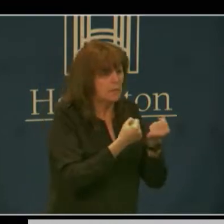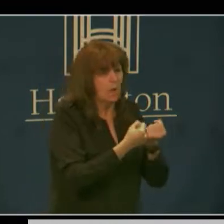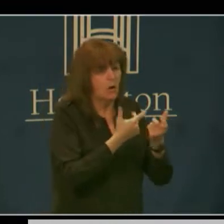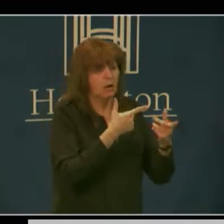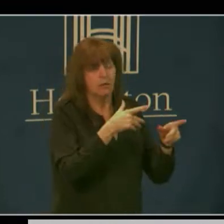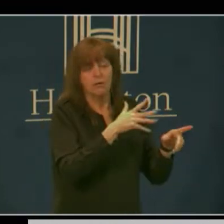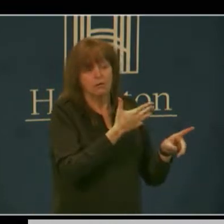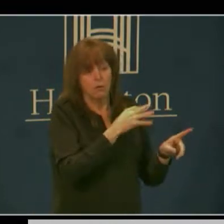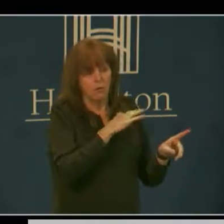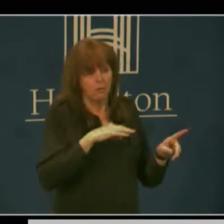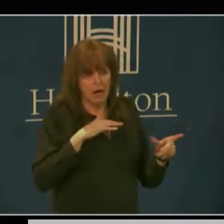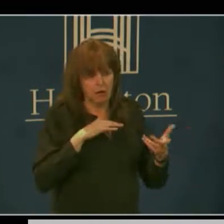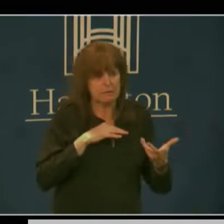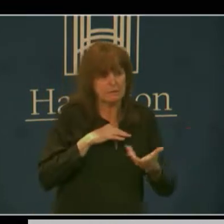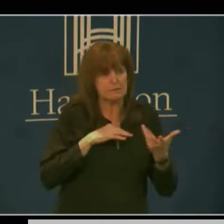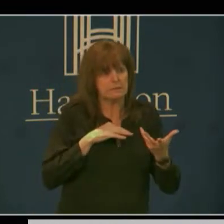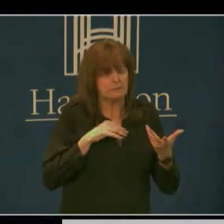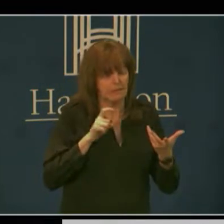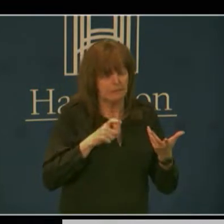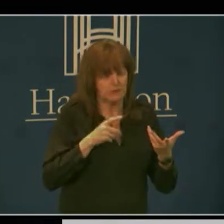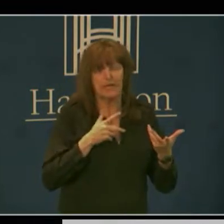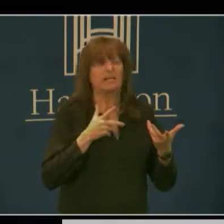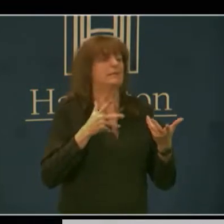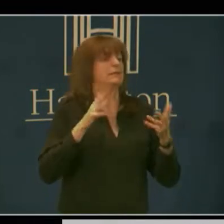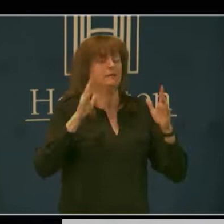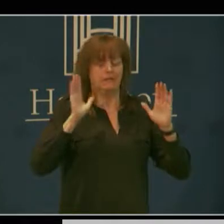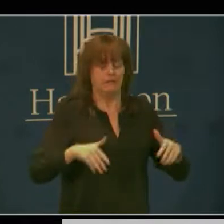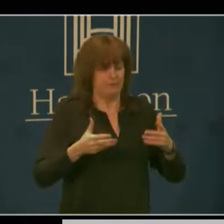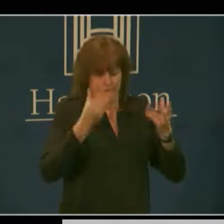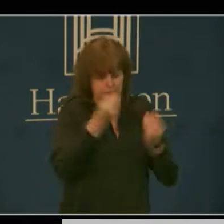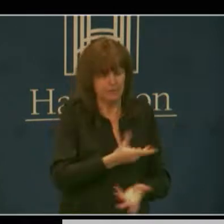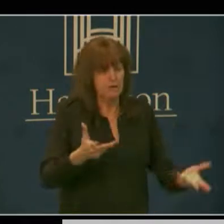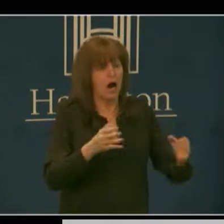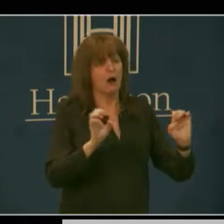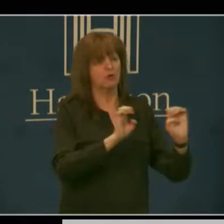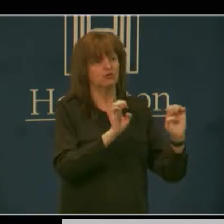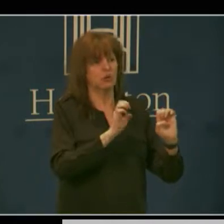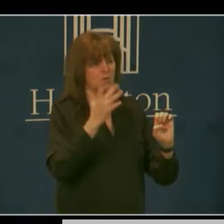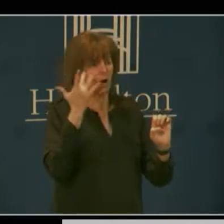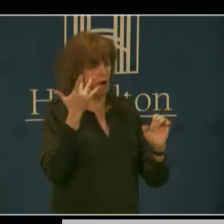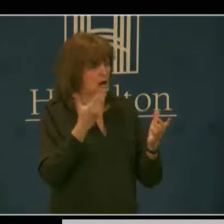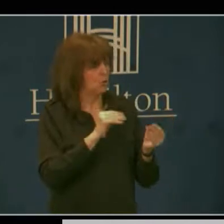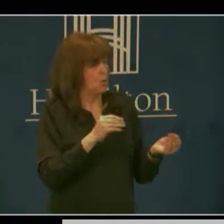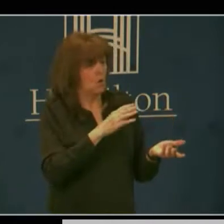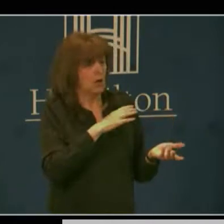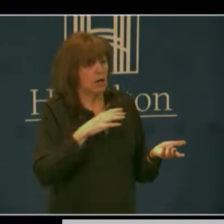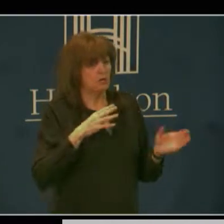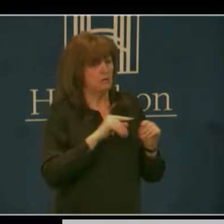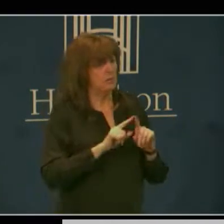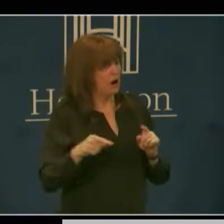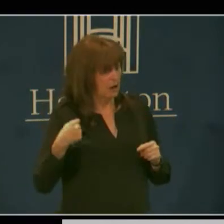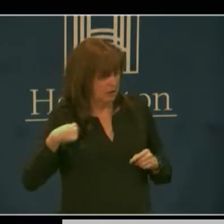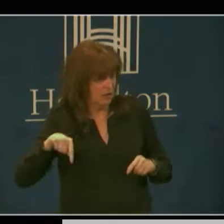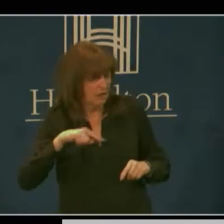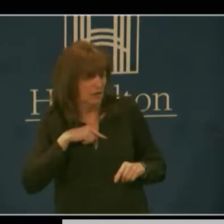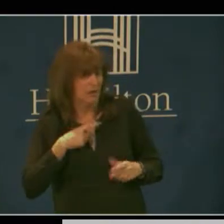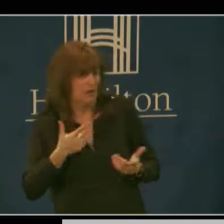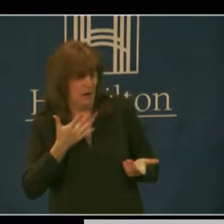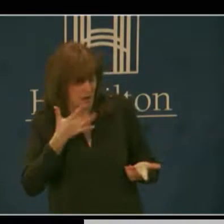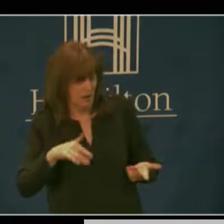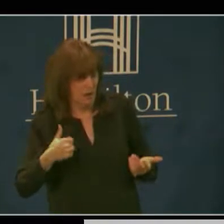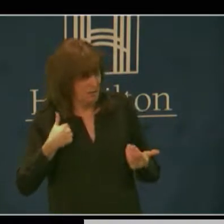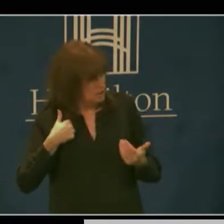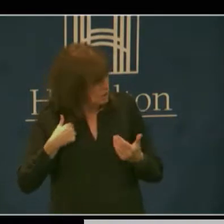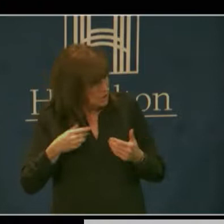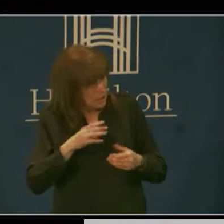he would have had to call a state of emergency in the absence of a council meeting. We had that council meeting. Delegated authority was given. They've